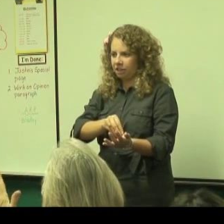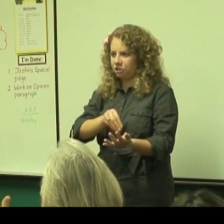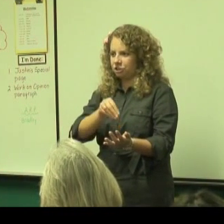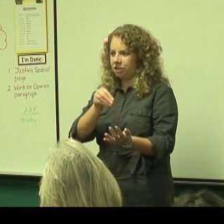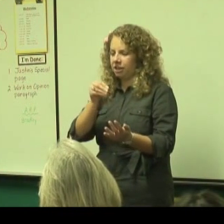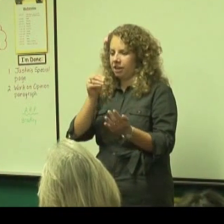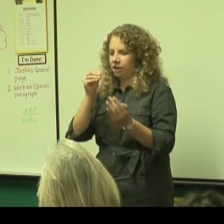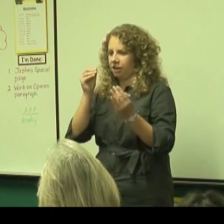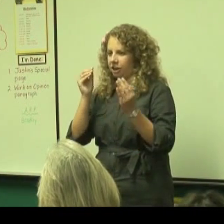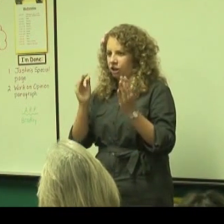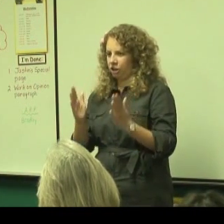knowledge,